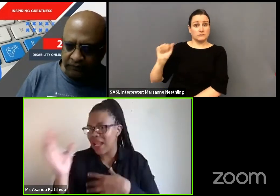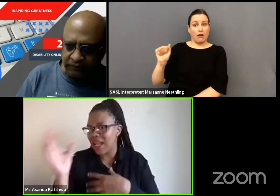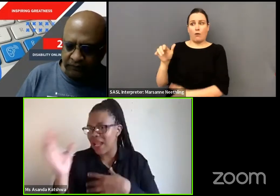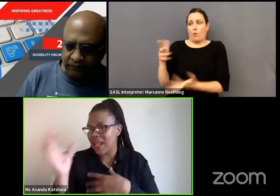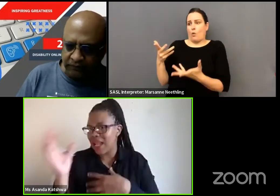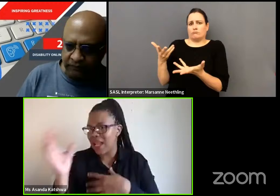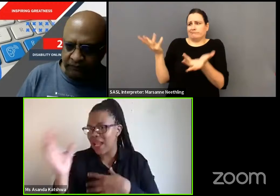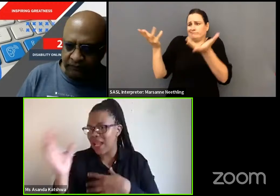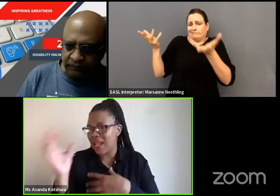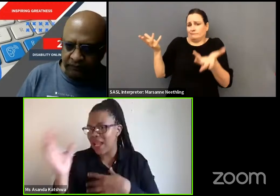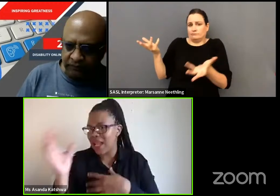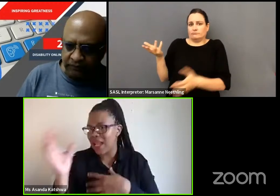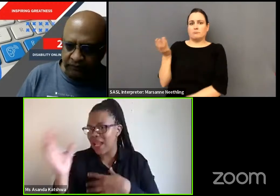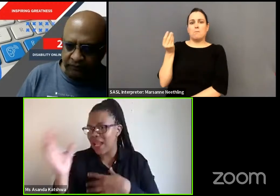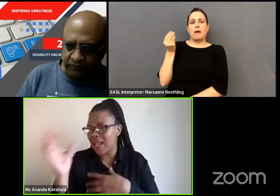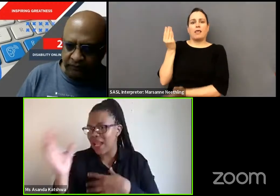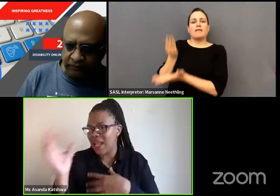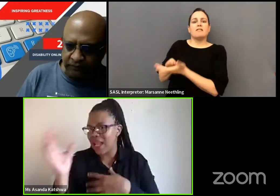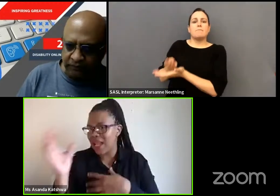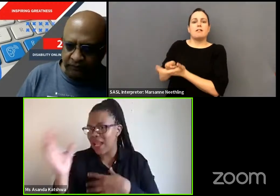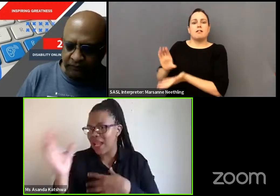and